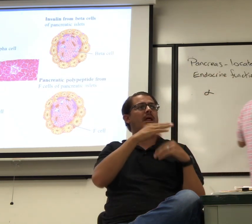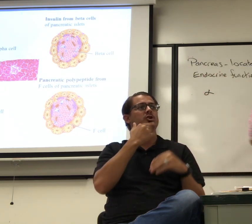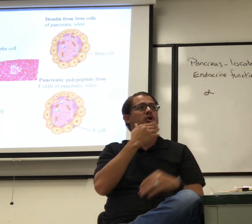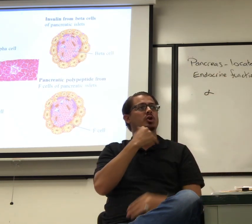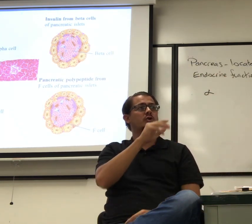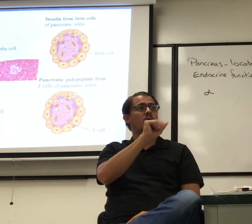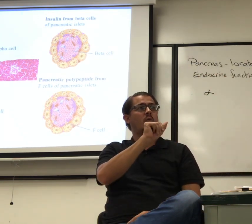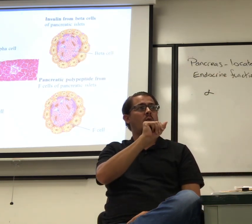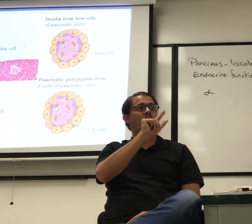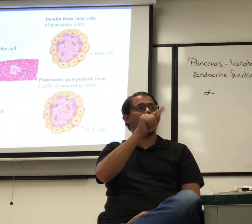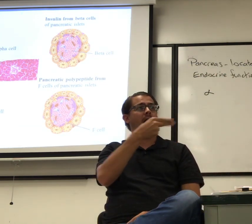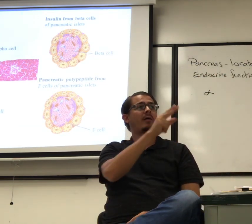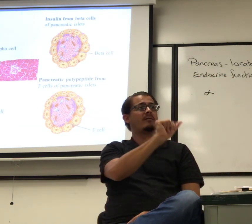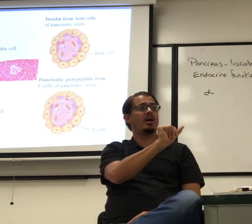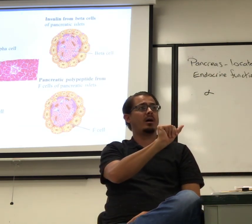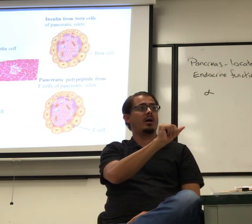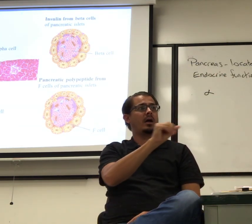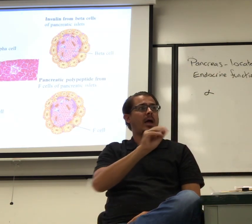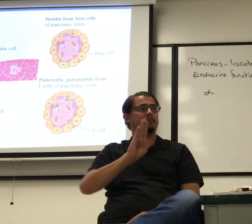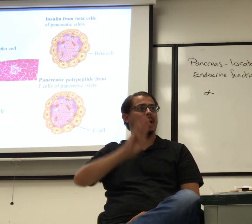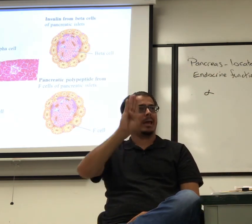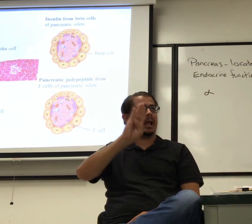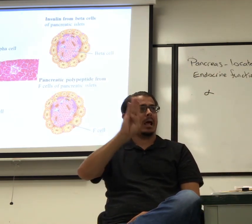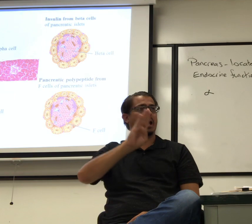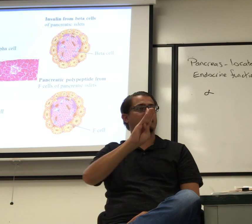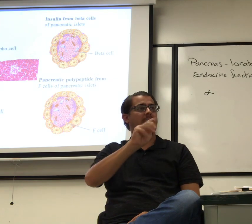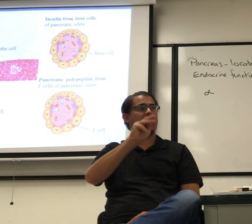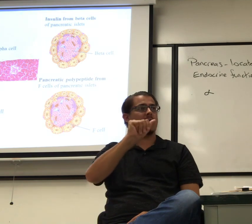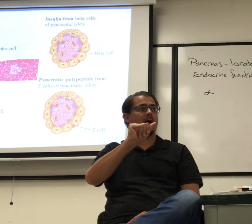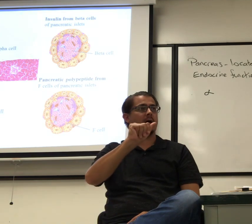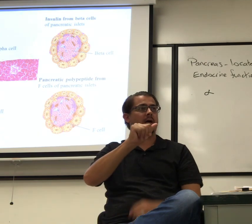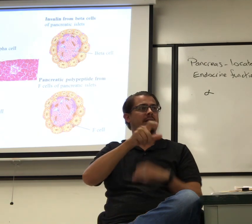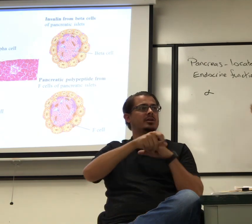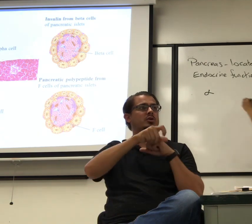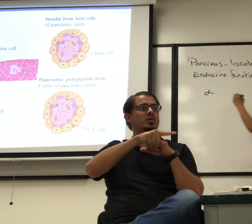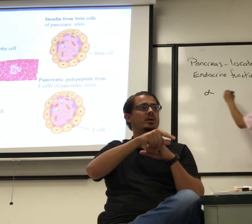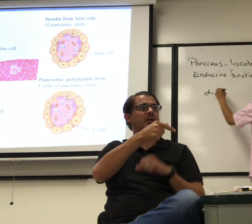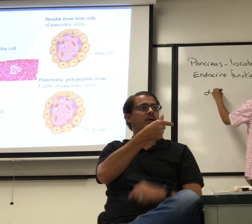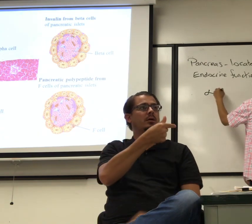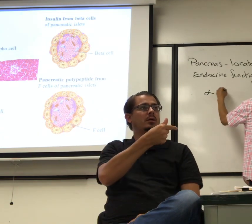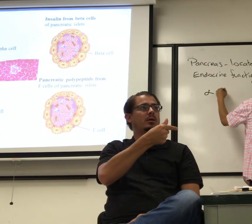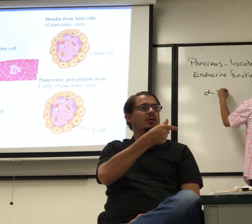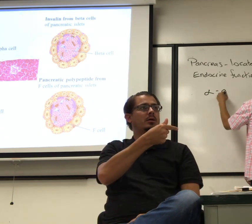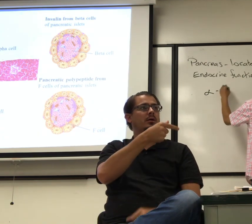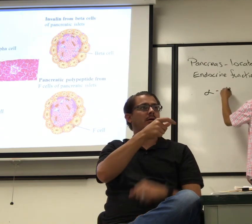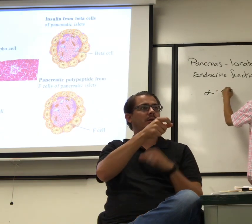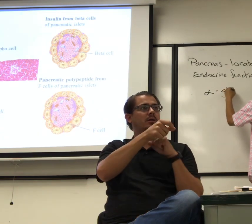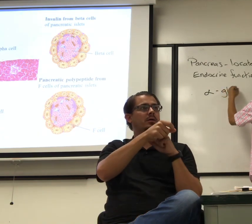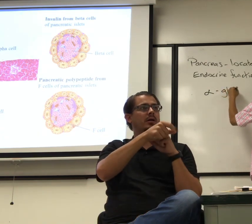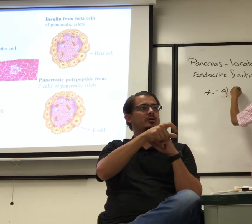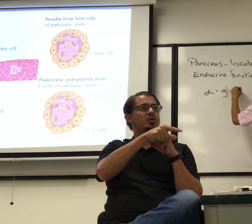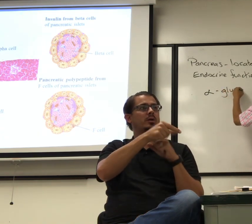are the ones that secrete hormones that regulate blood sugar. So alpha and